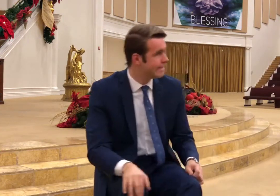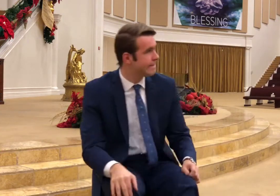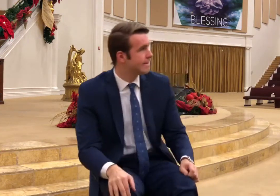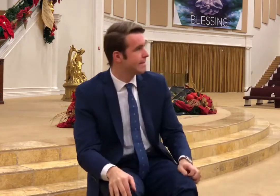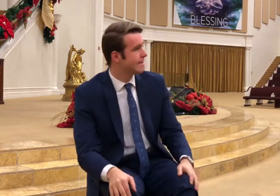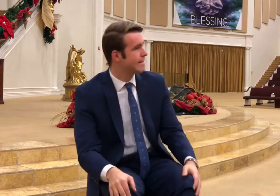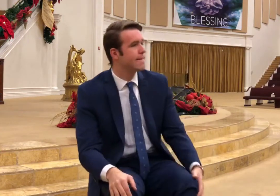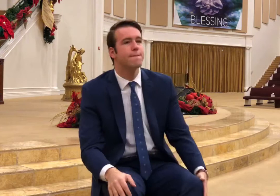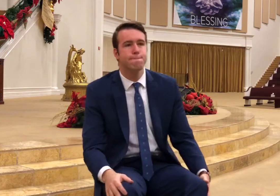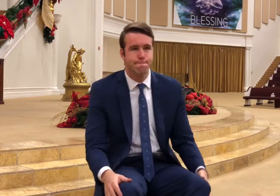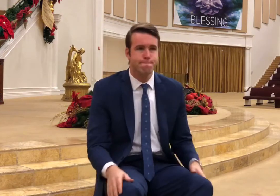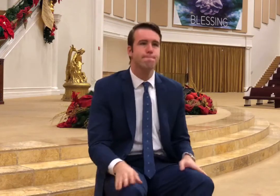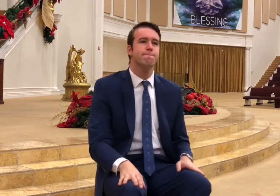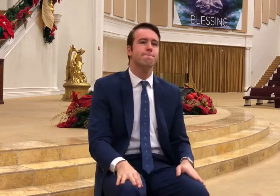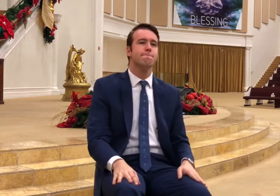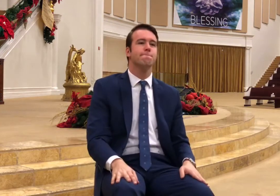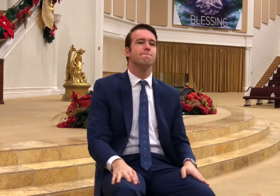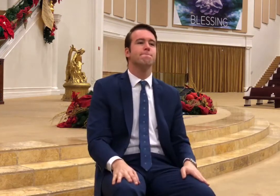Okay.